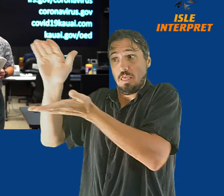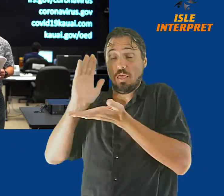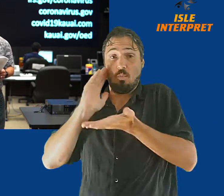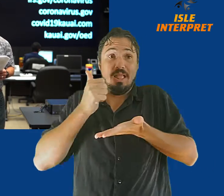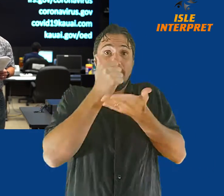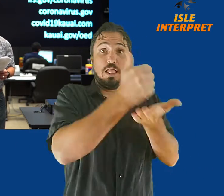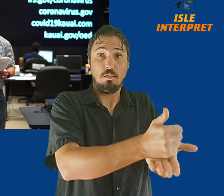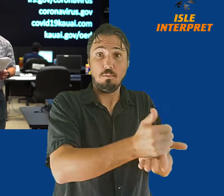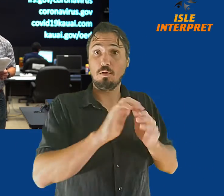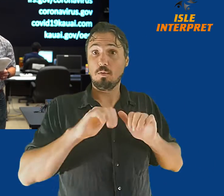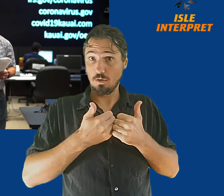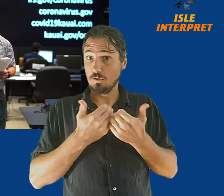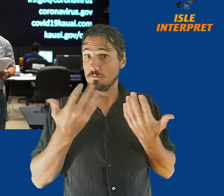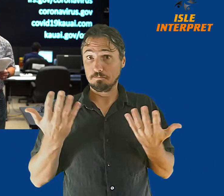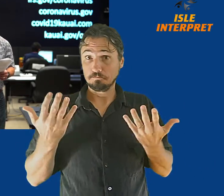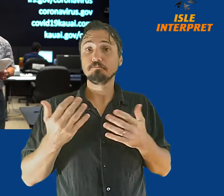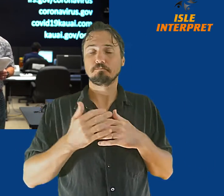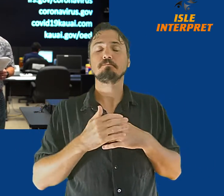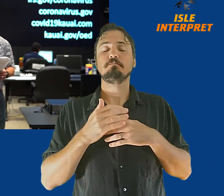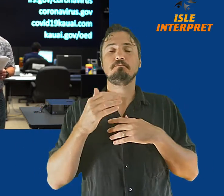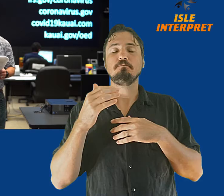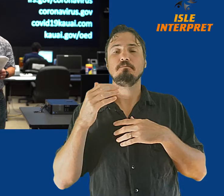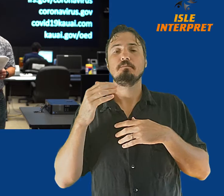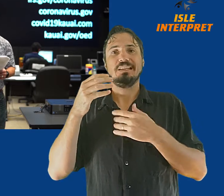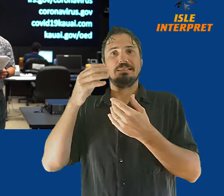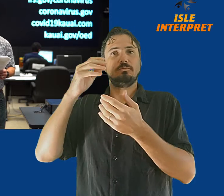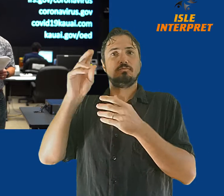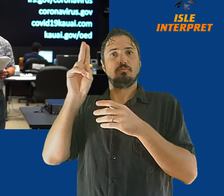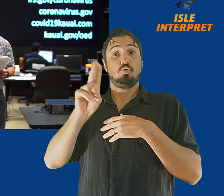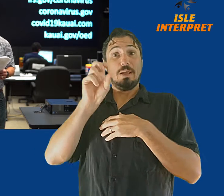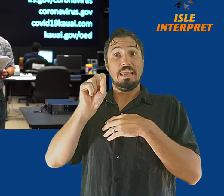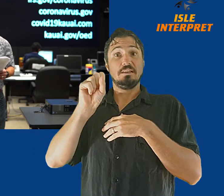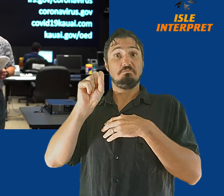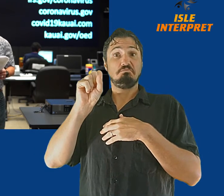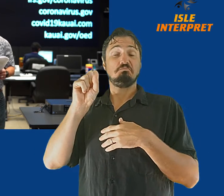you from the stimulus will come as a direct payment from the United States